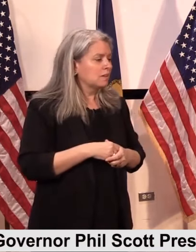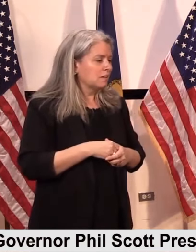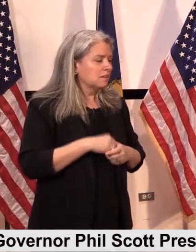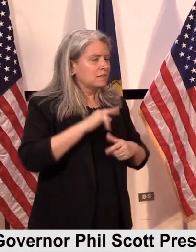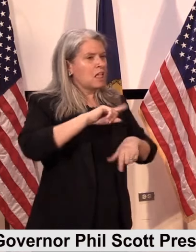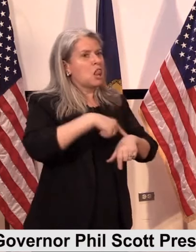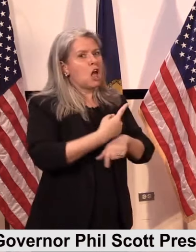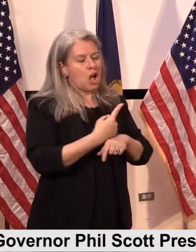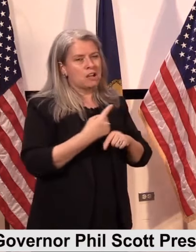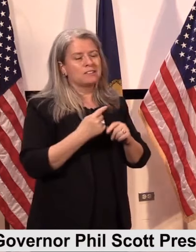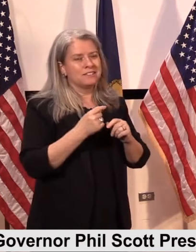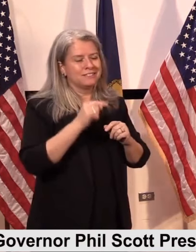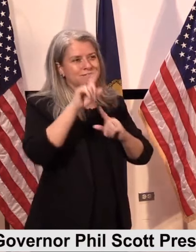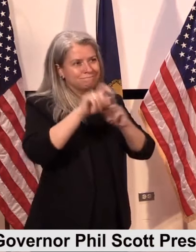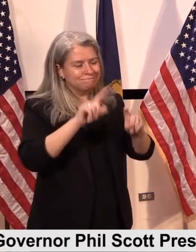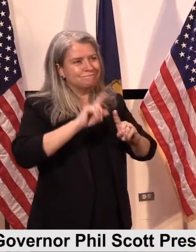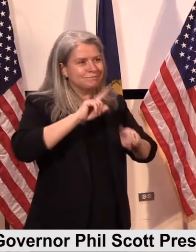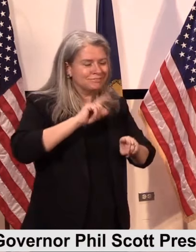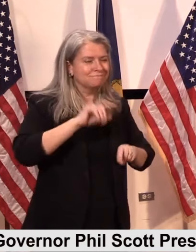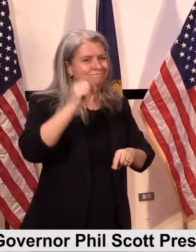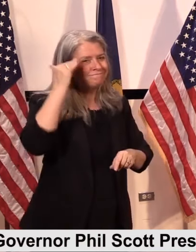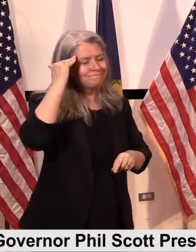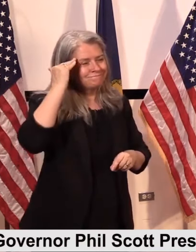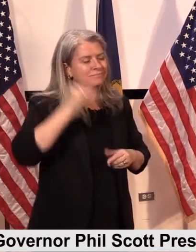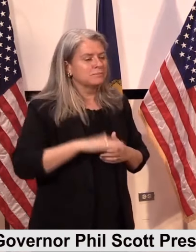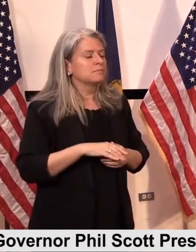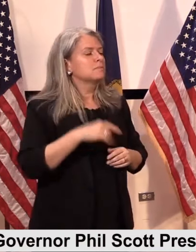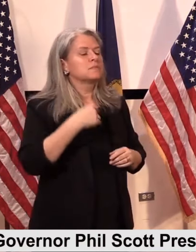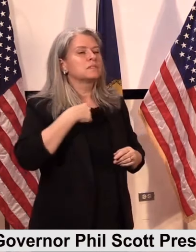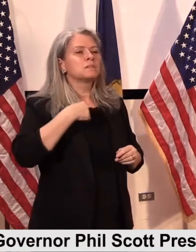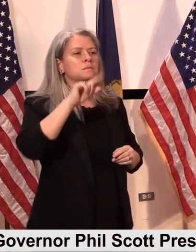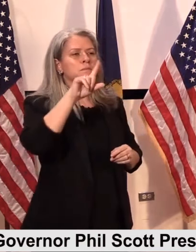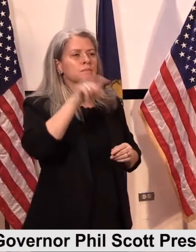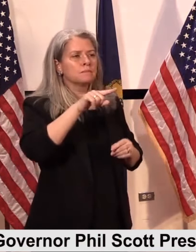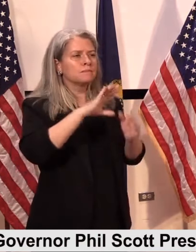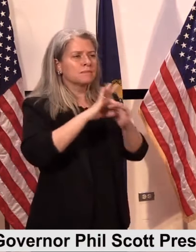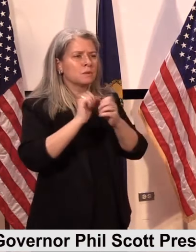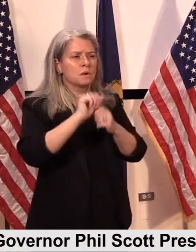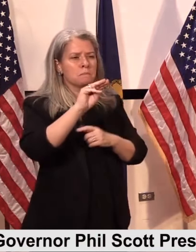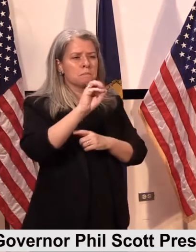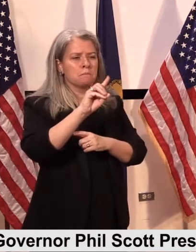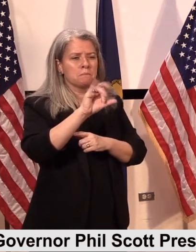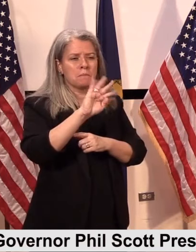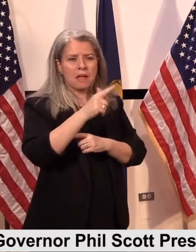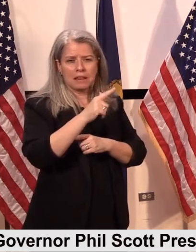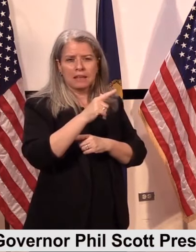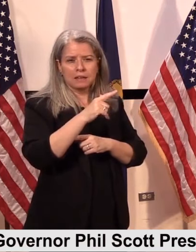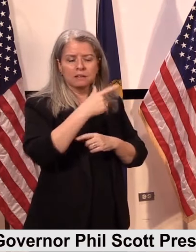conference. My question is about the modeling that was released today.